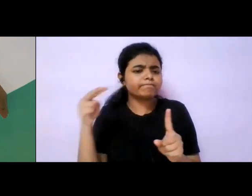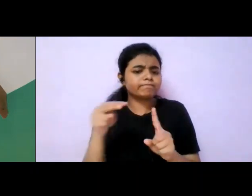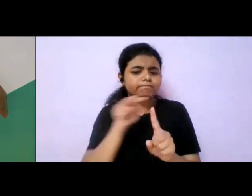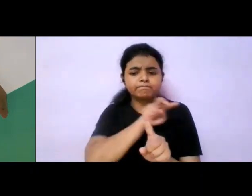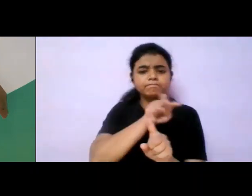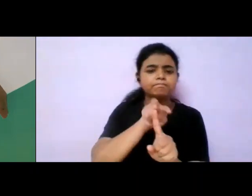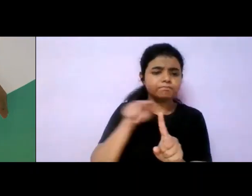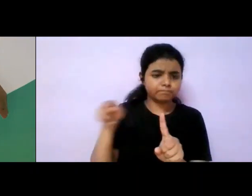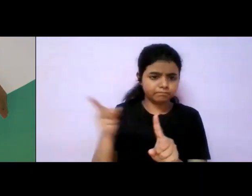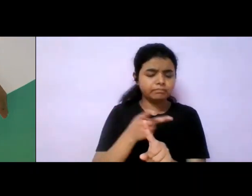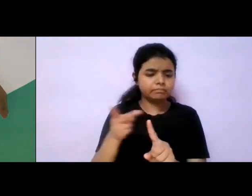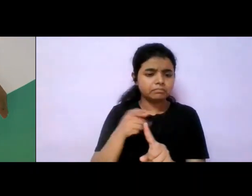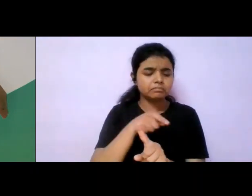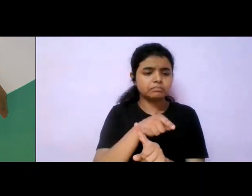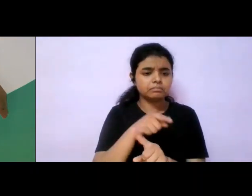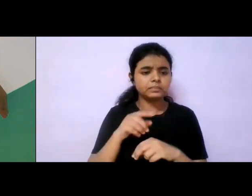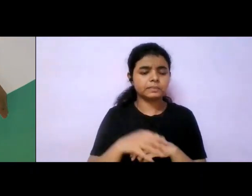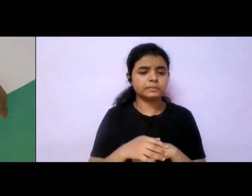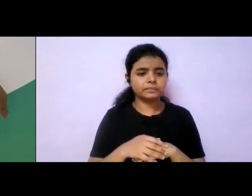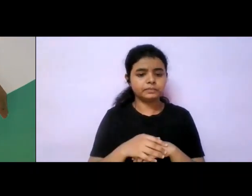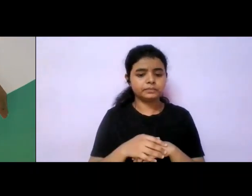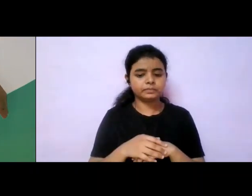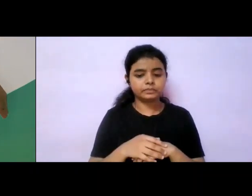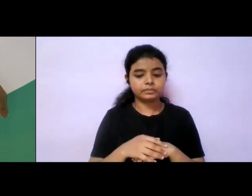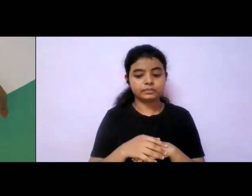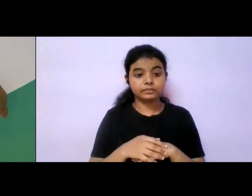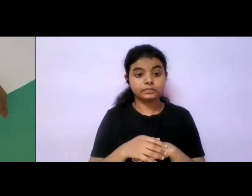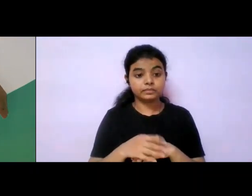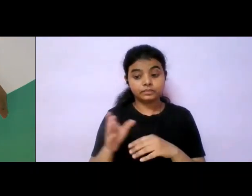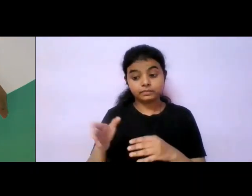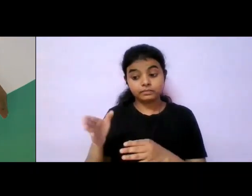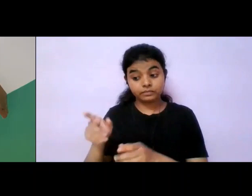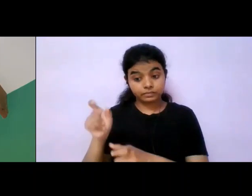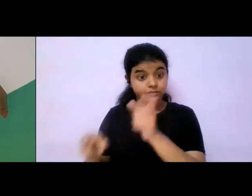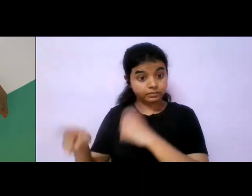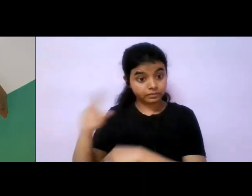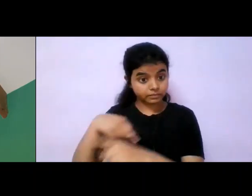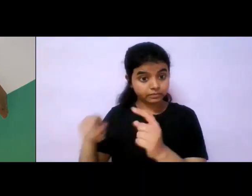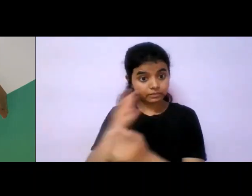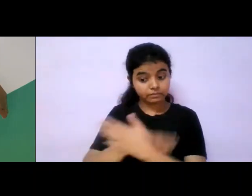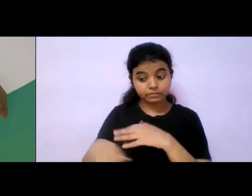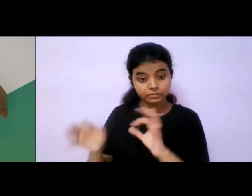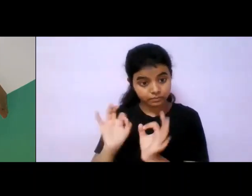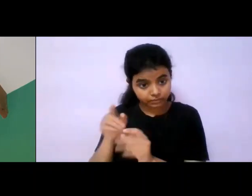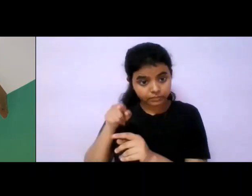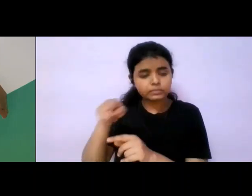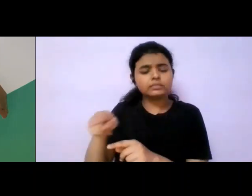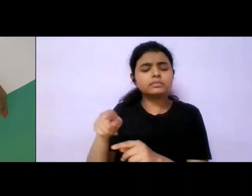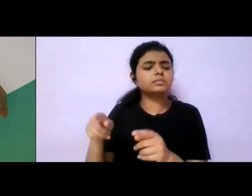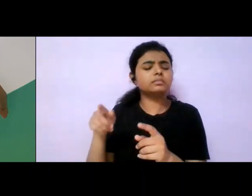the desire that non-disabled people have, and